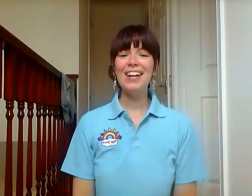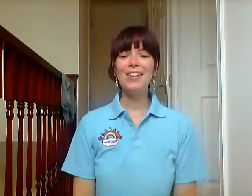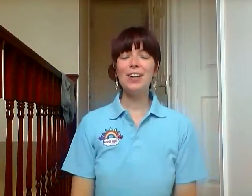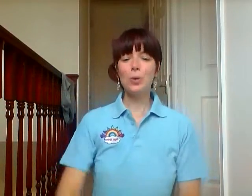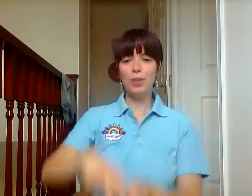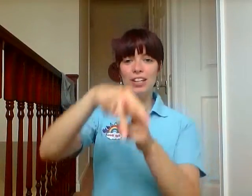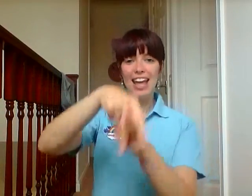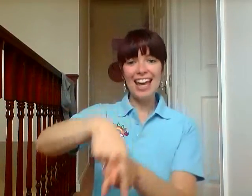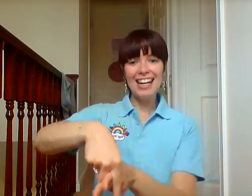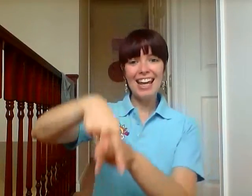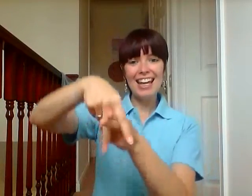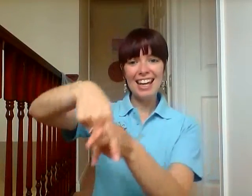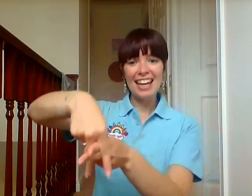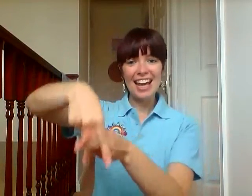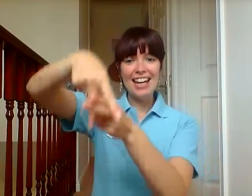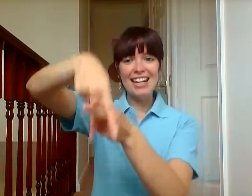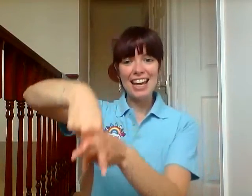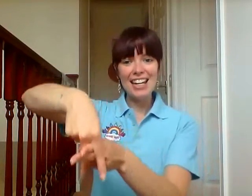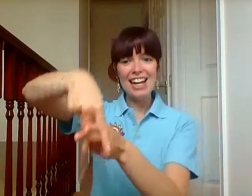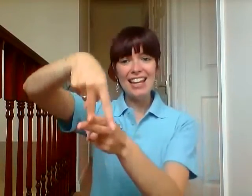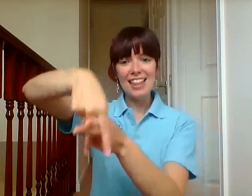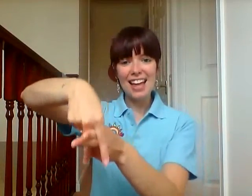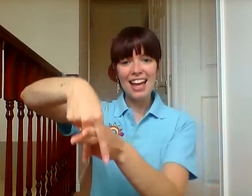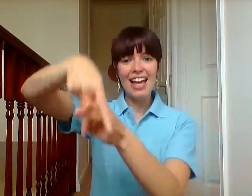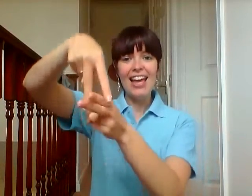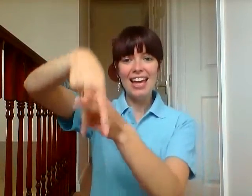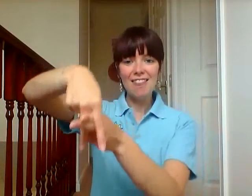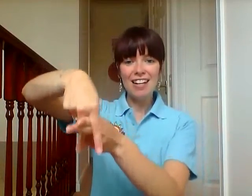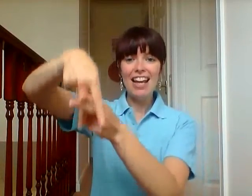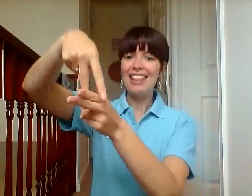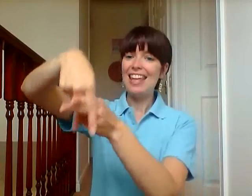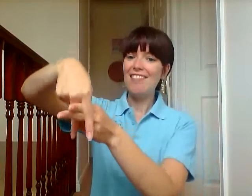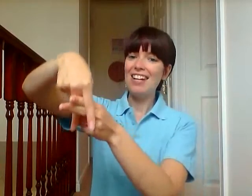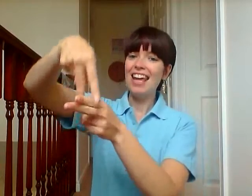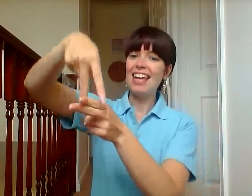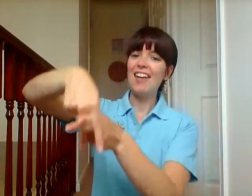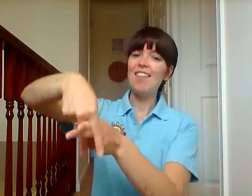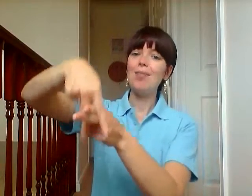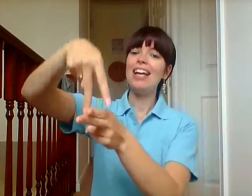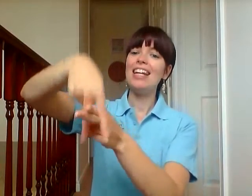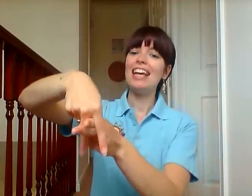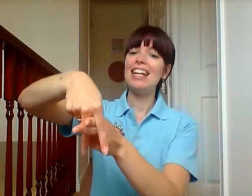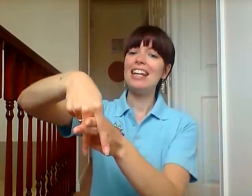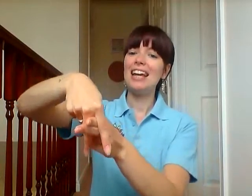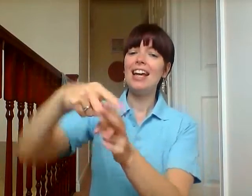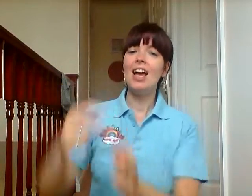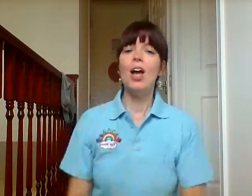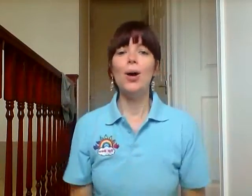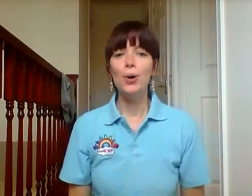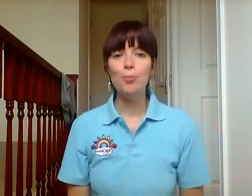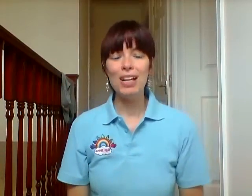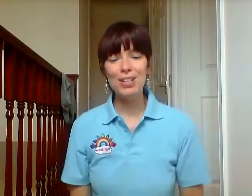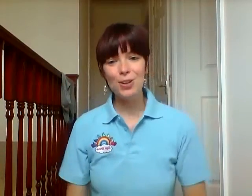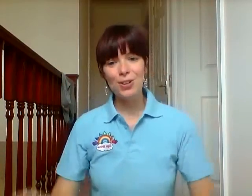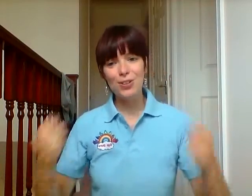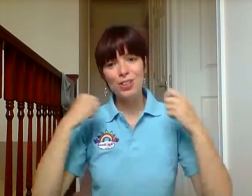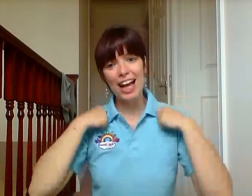E-I-E-I-O, with a neigh neigh here and a neigh neigh there, here a neigh, there a neigh, everywhere a neigh neigh. Old Macdonald had